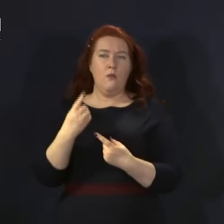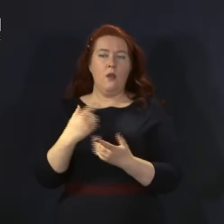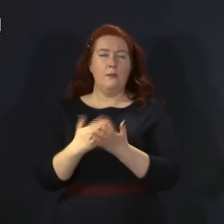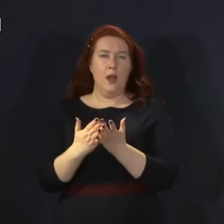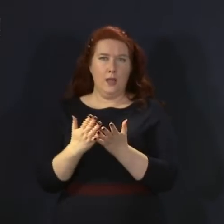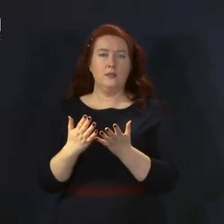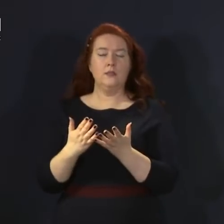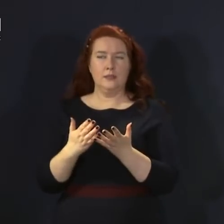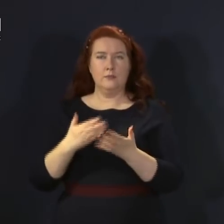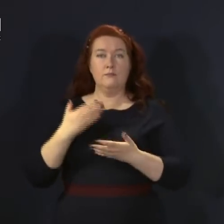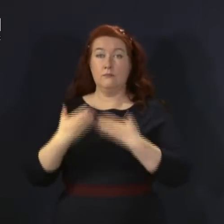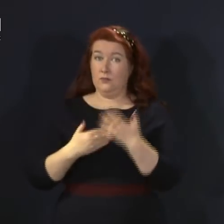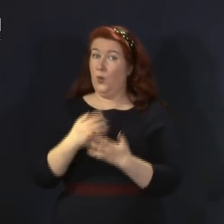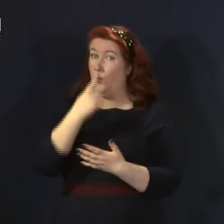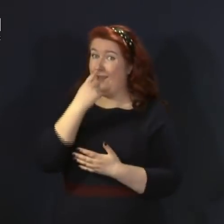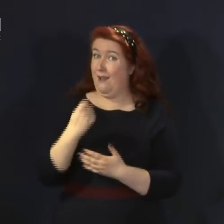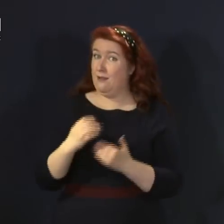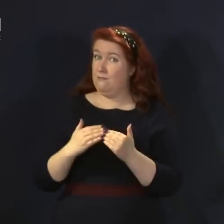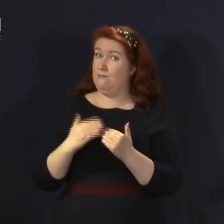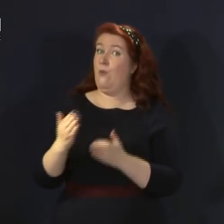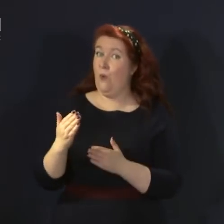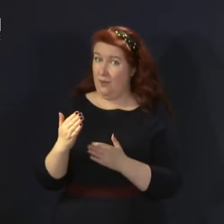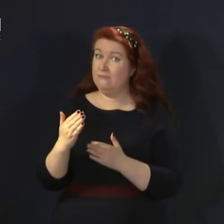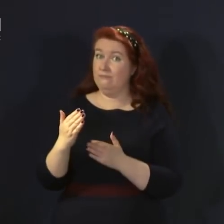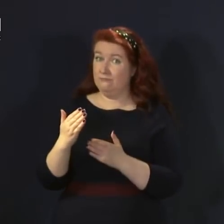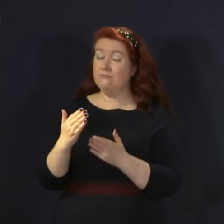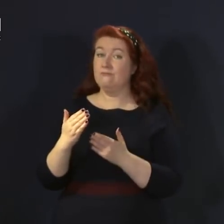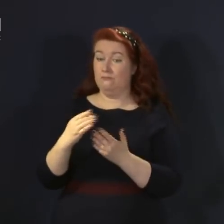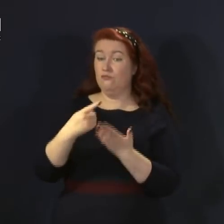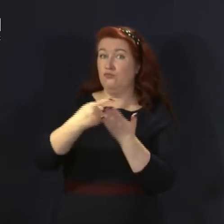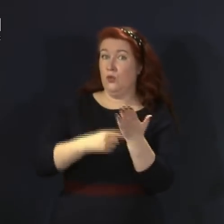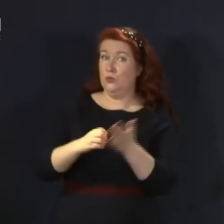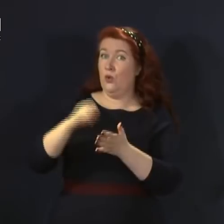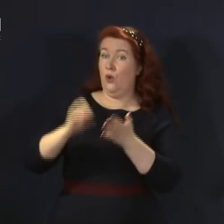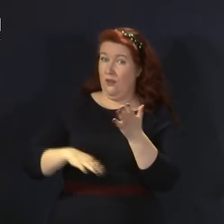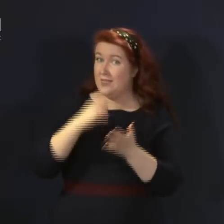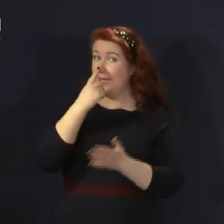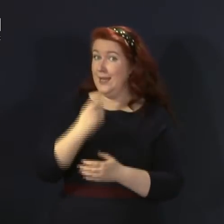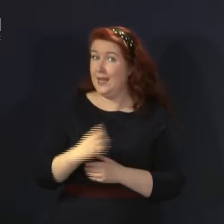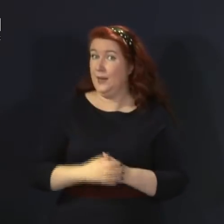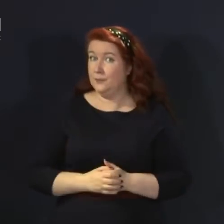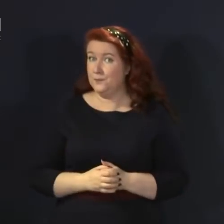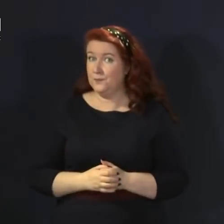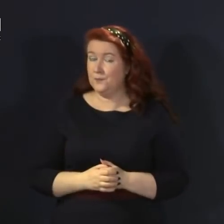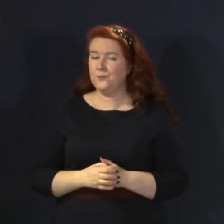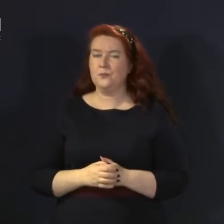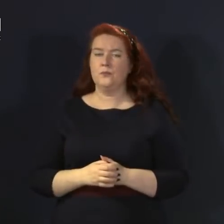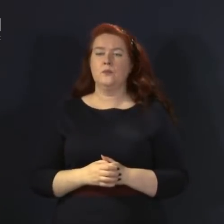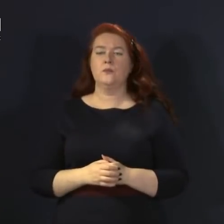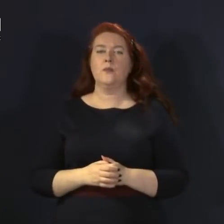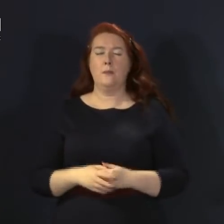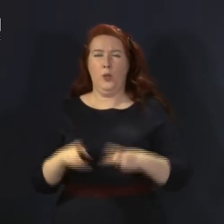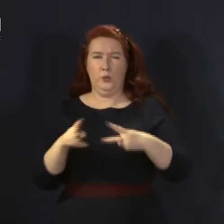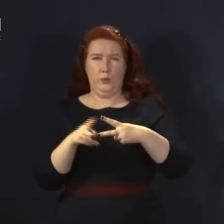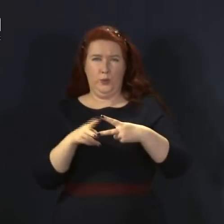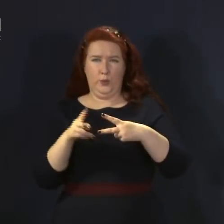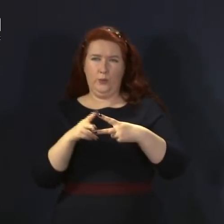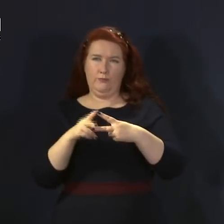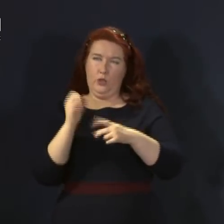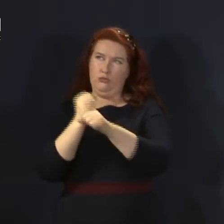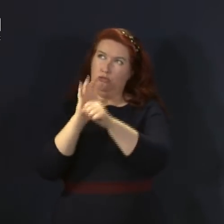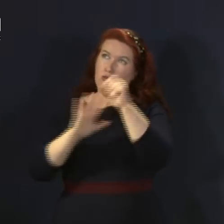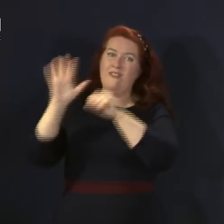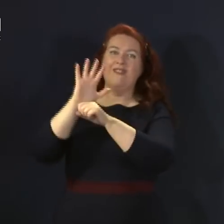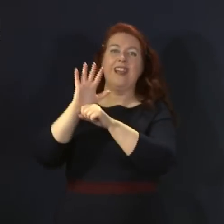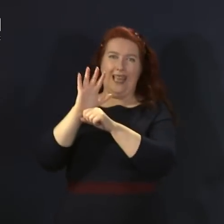shortly, we are able to go slightly further than previously anticipated. However, there are two geographic exceptions to this,